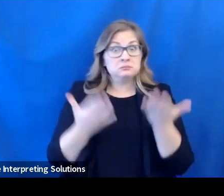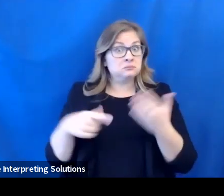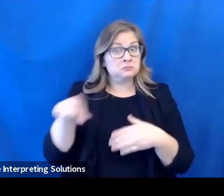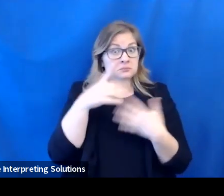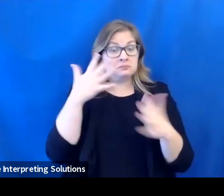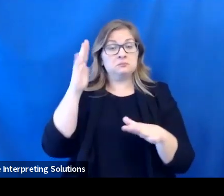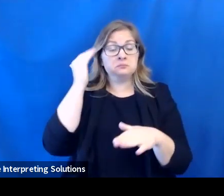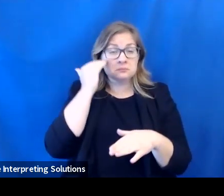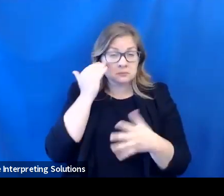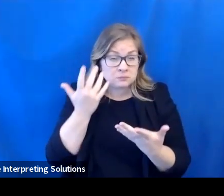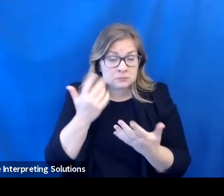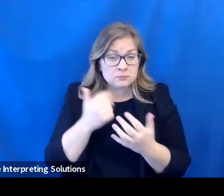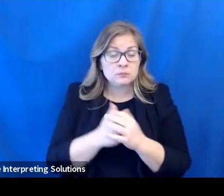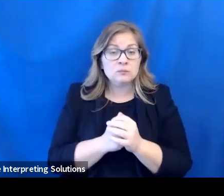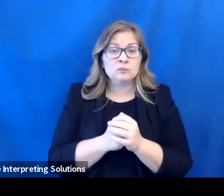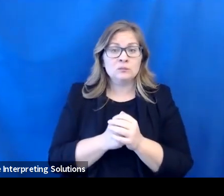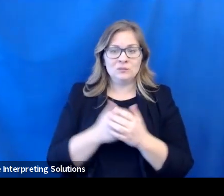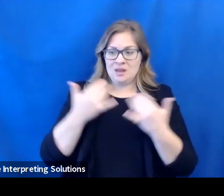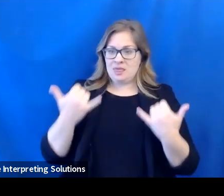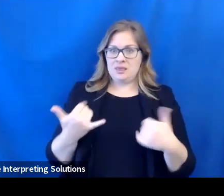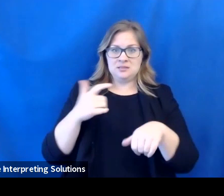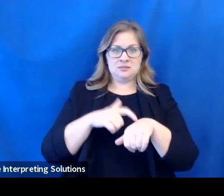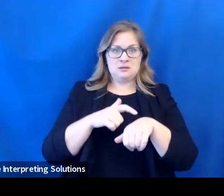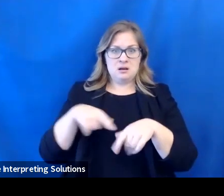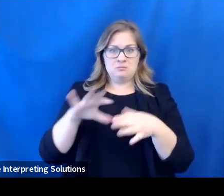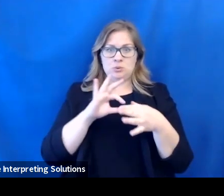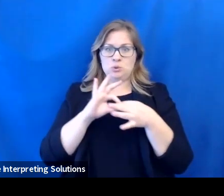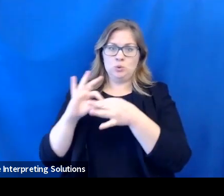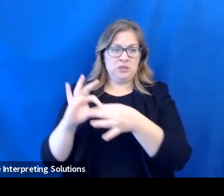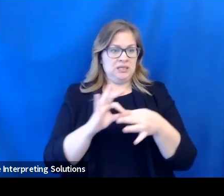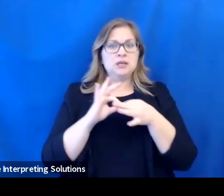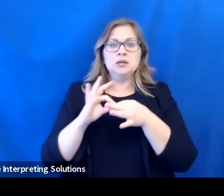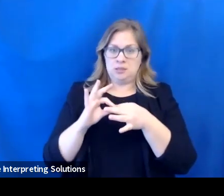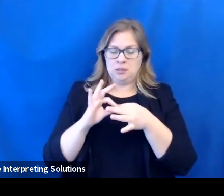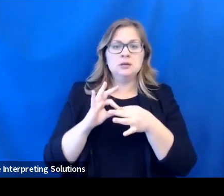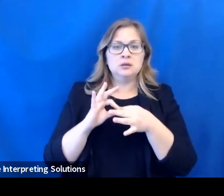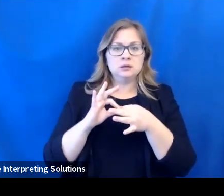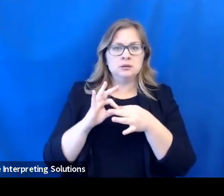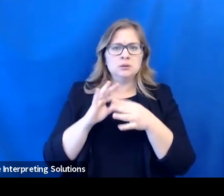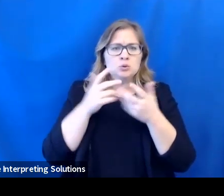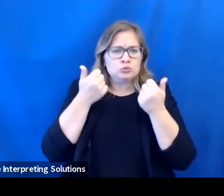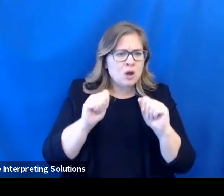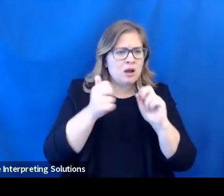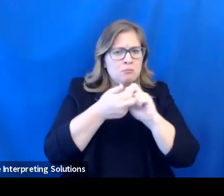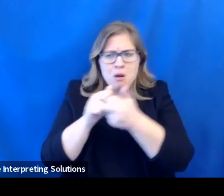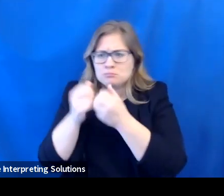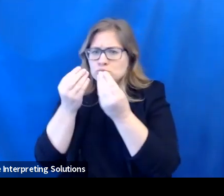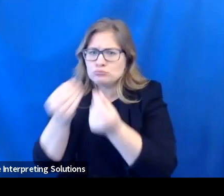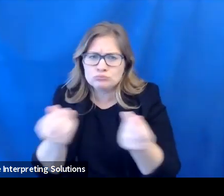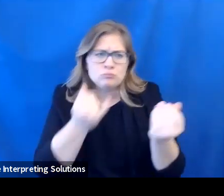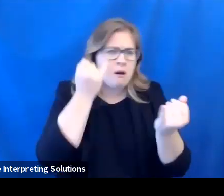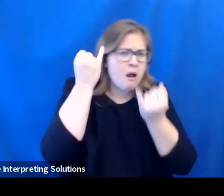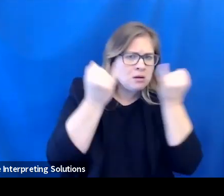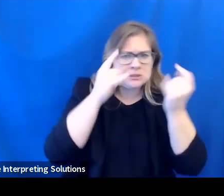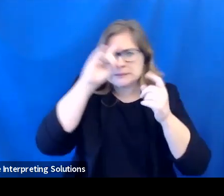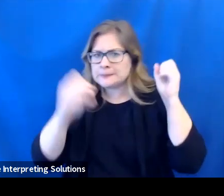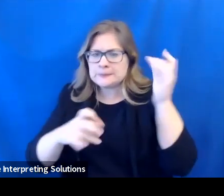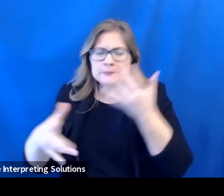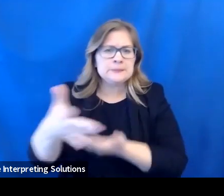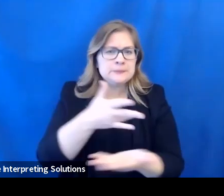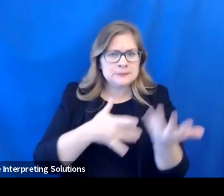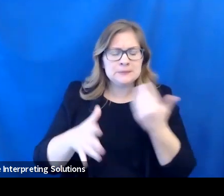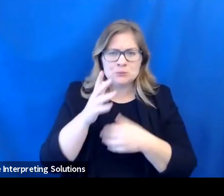problem solving, I think we're going to get there in the very near future on an emergency insulin bill. And that's a lot of credit